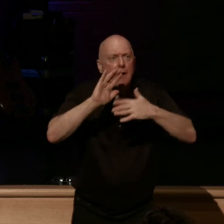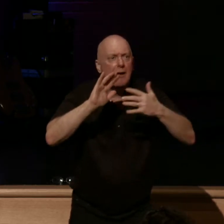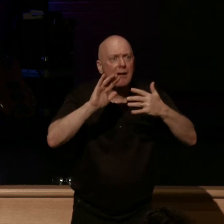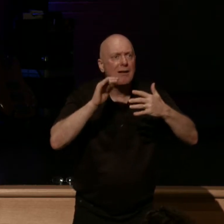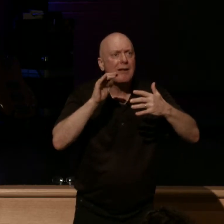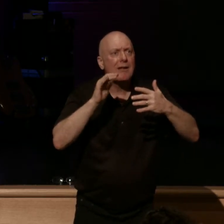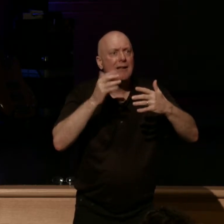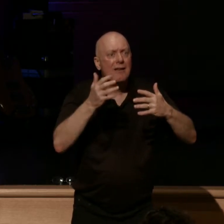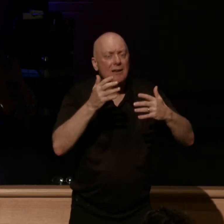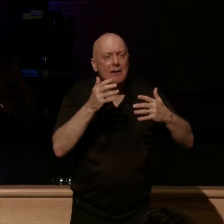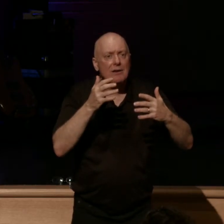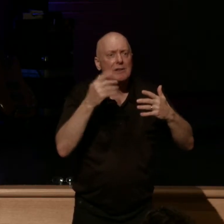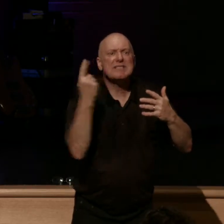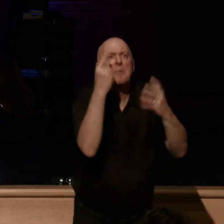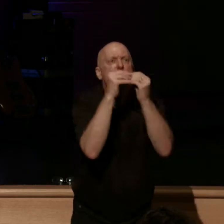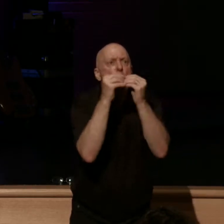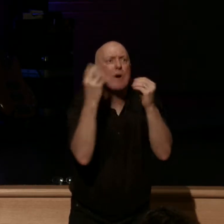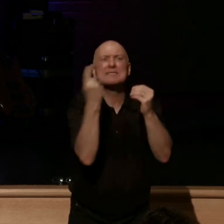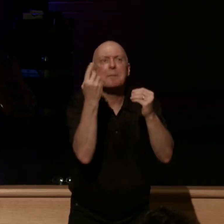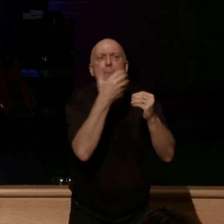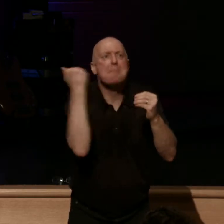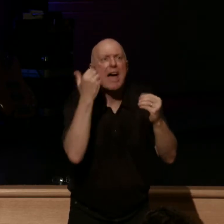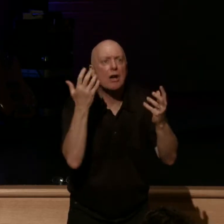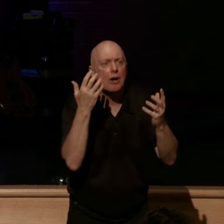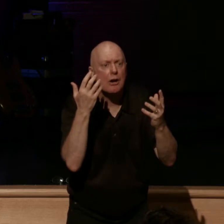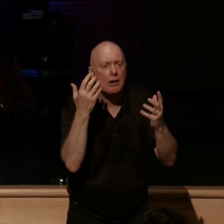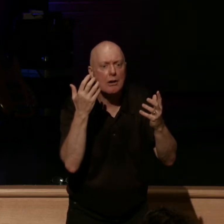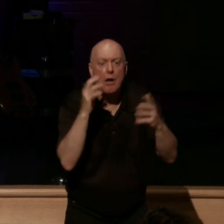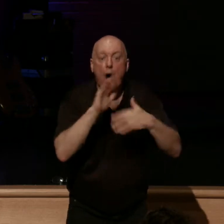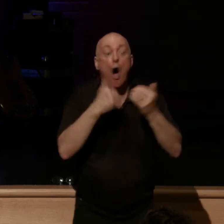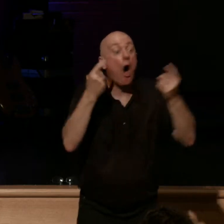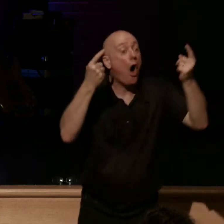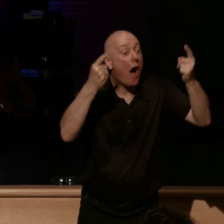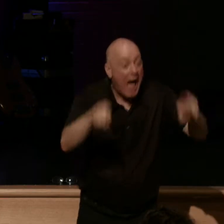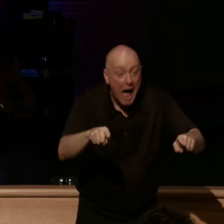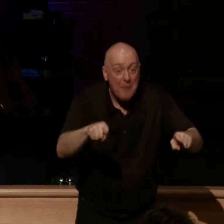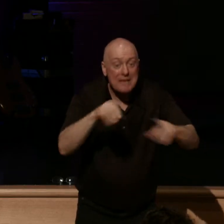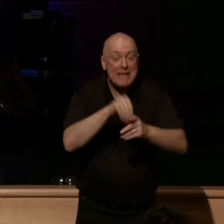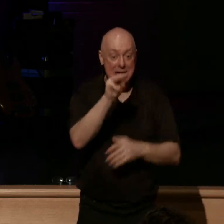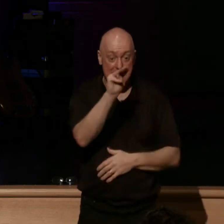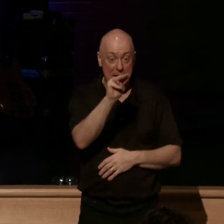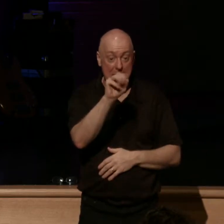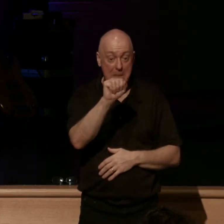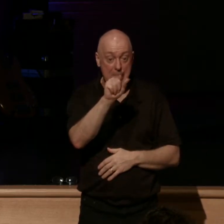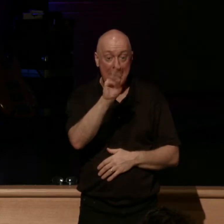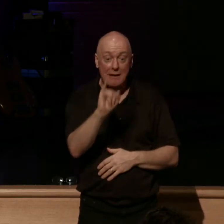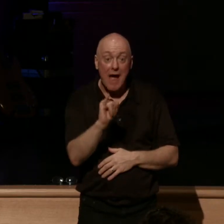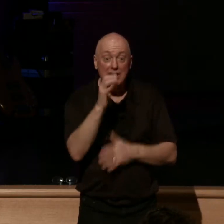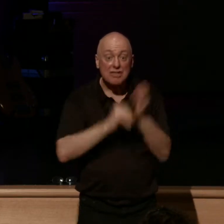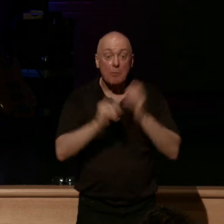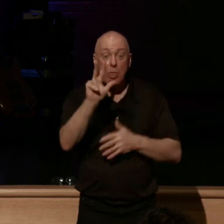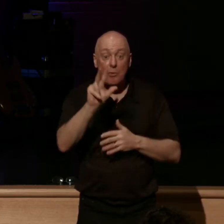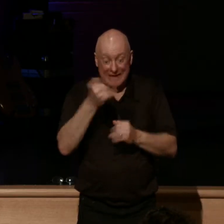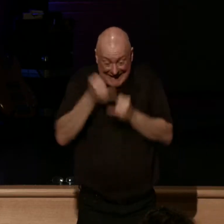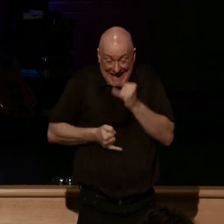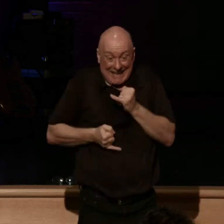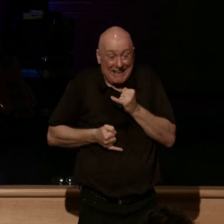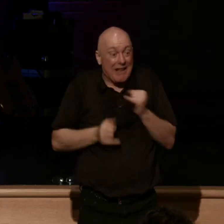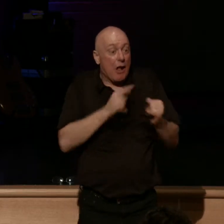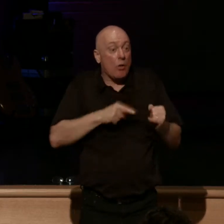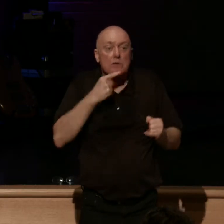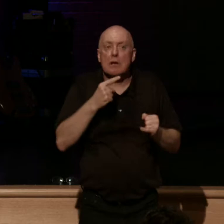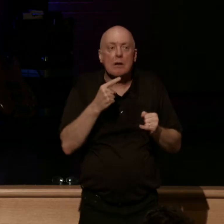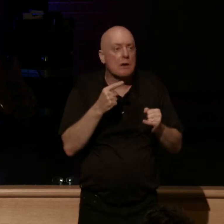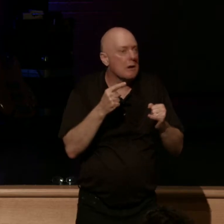were saved for something more, for something better. This is all happening in Malachi 3 at the very end. The Lord is saying, listen, man,